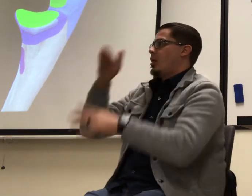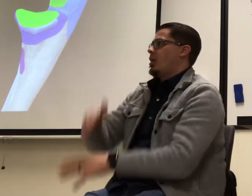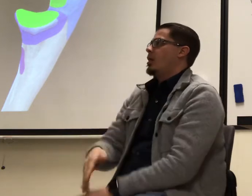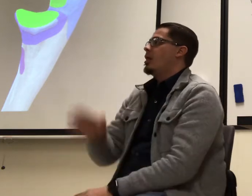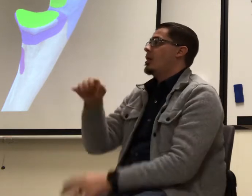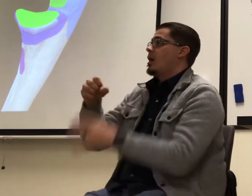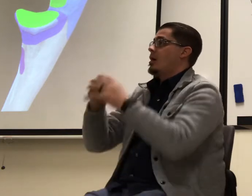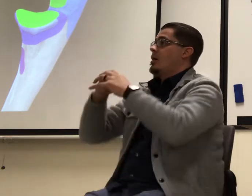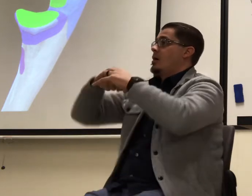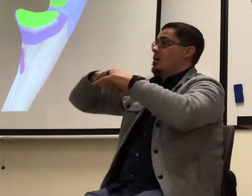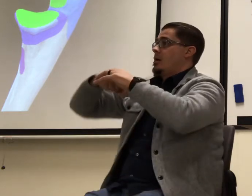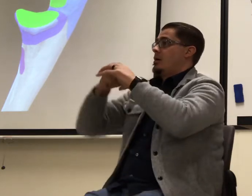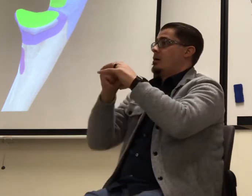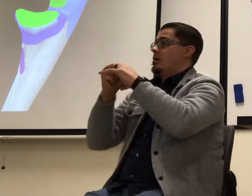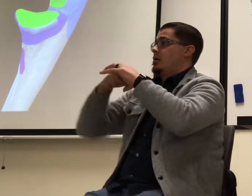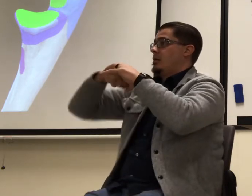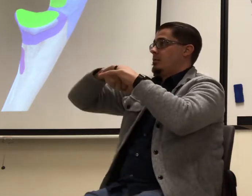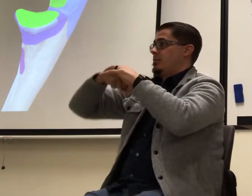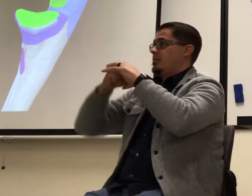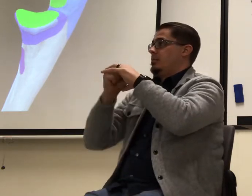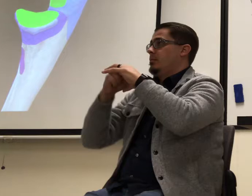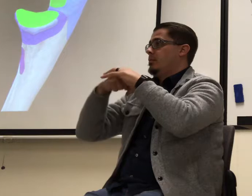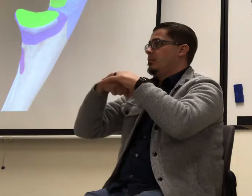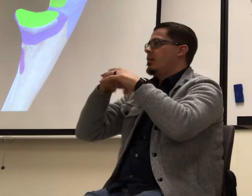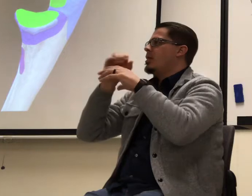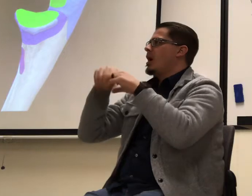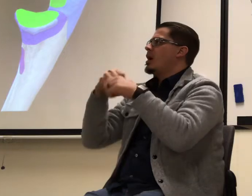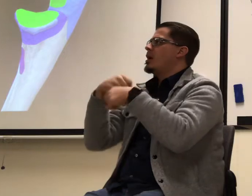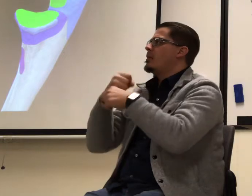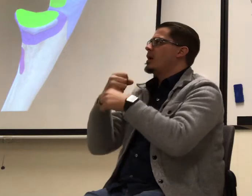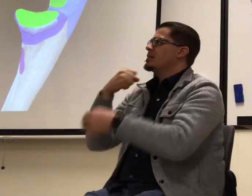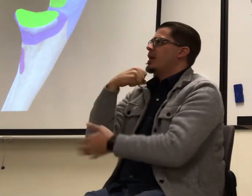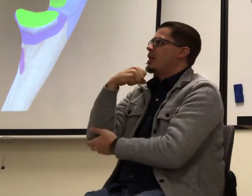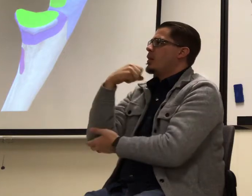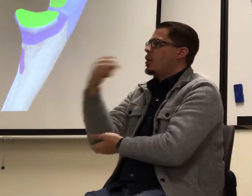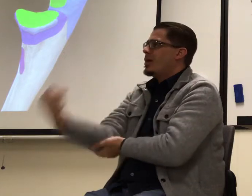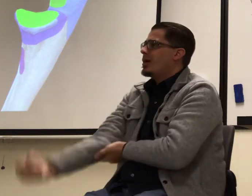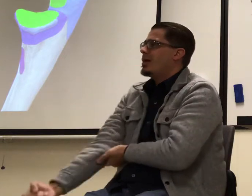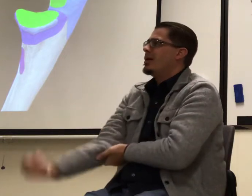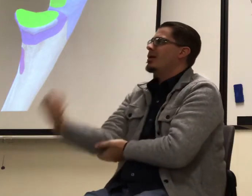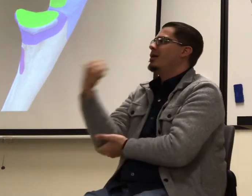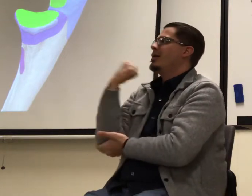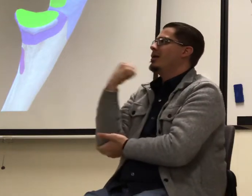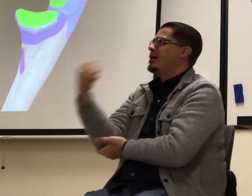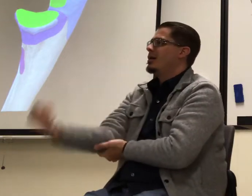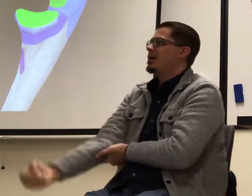that articulation, it makes the elbow what we call a hinge joint.